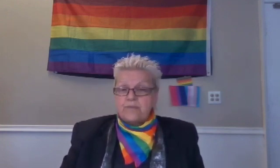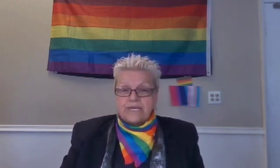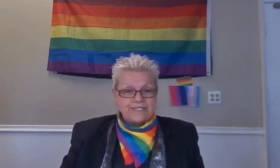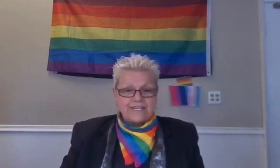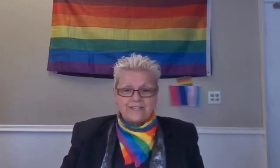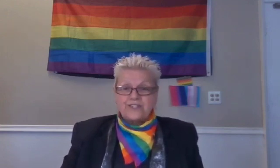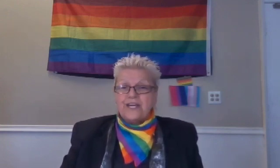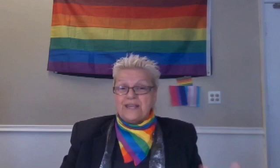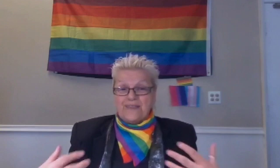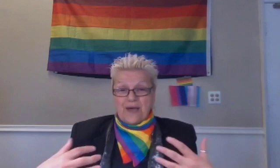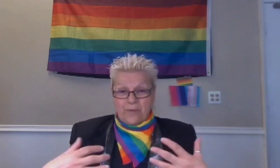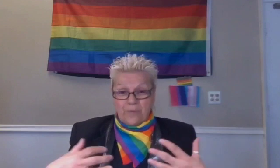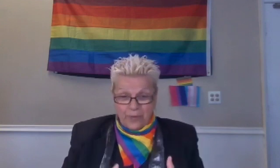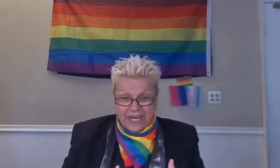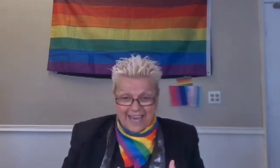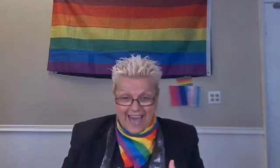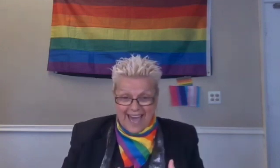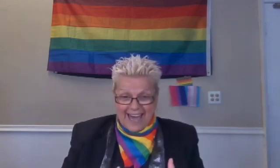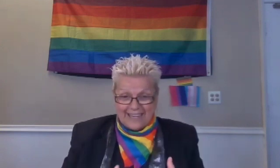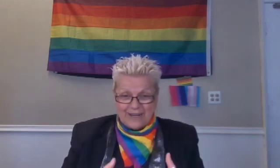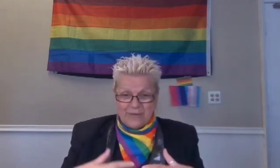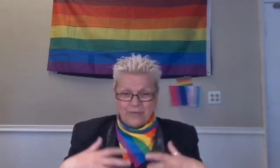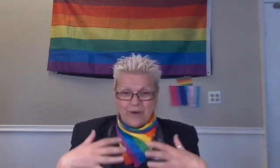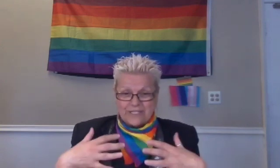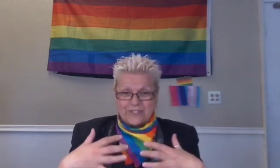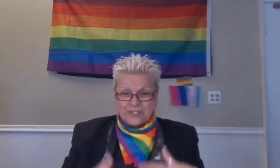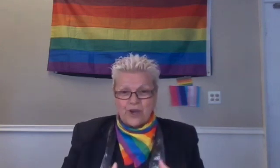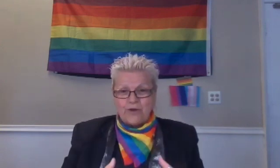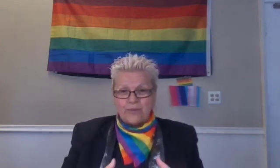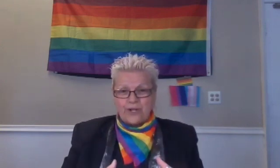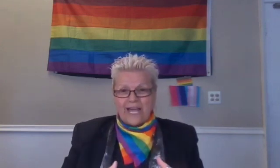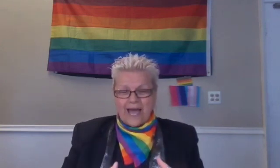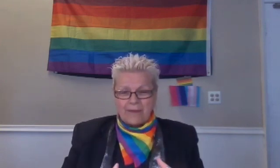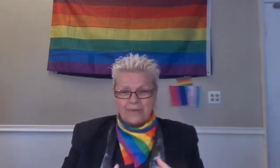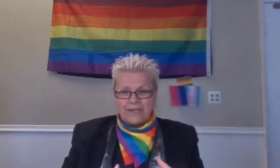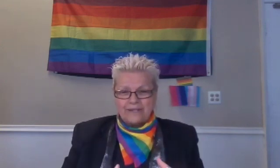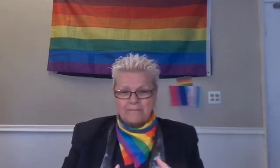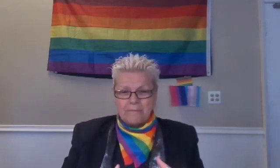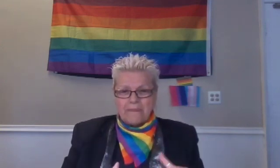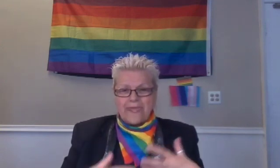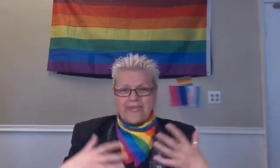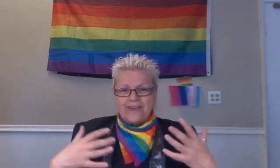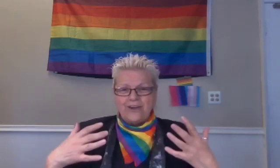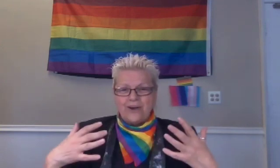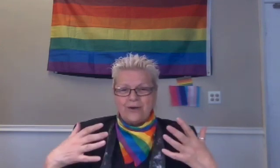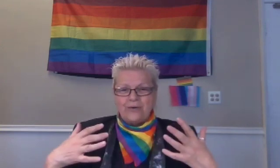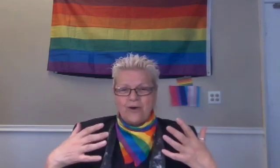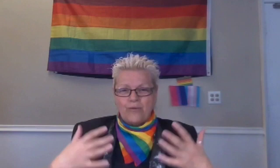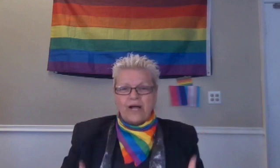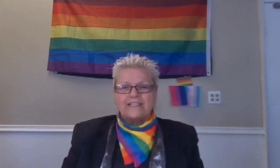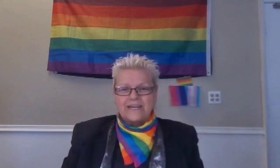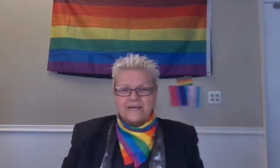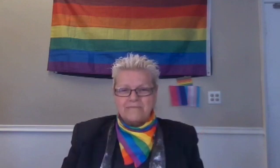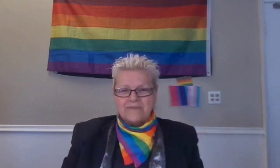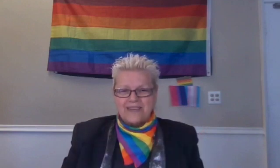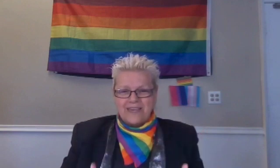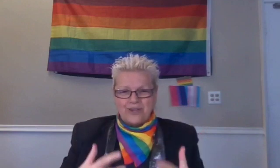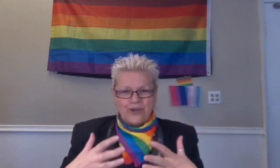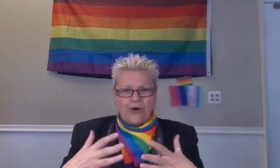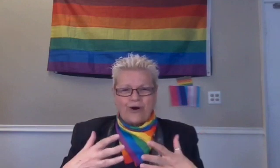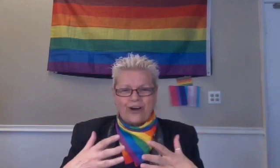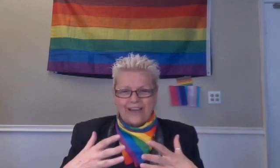is the message that we had when Stonewall happened. You know,